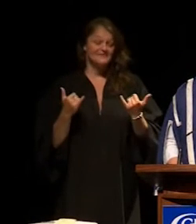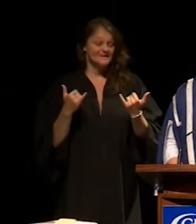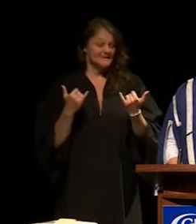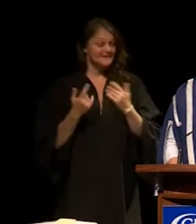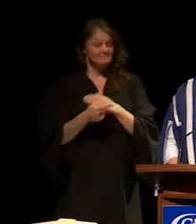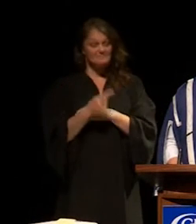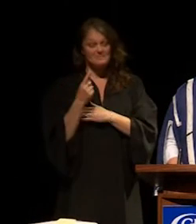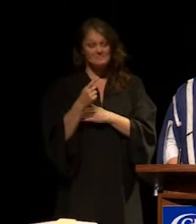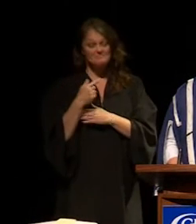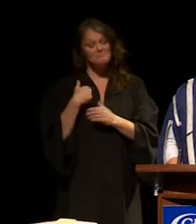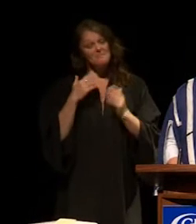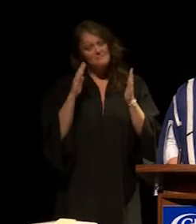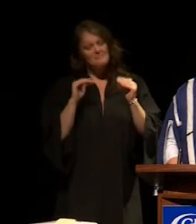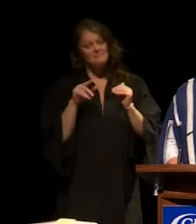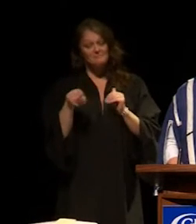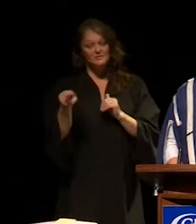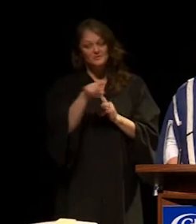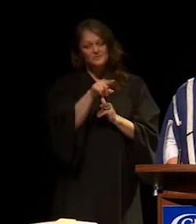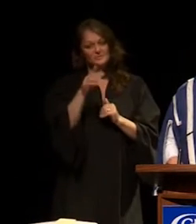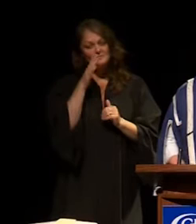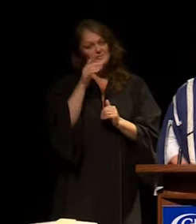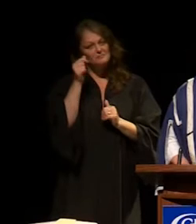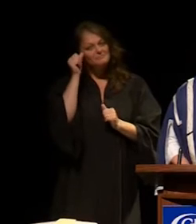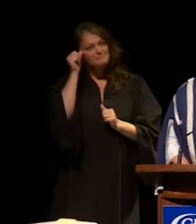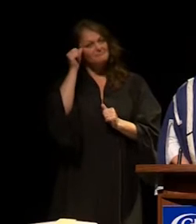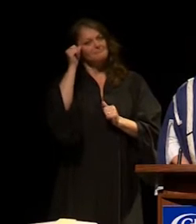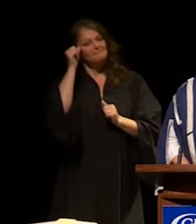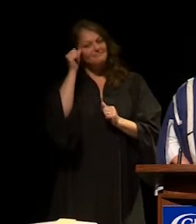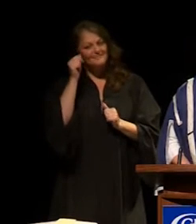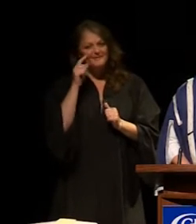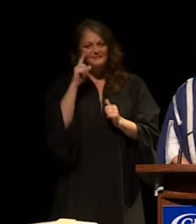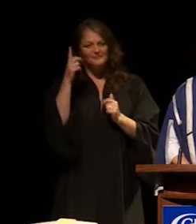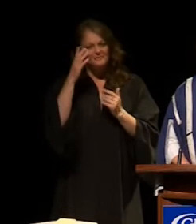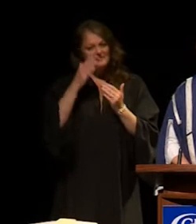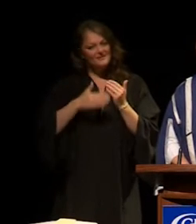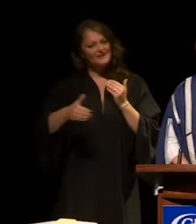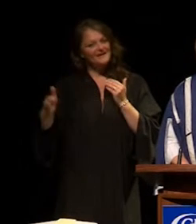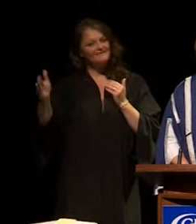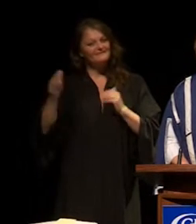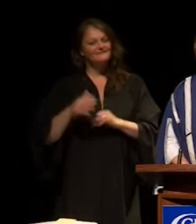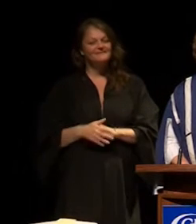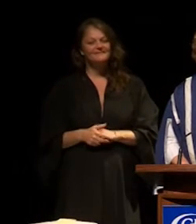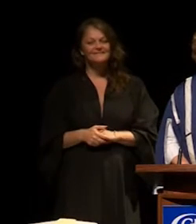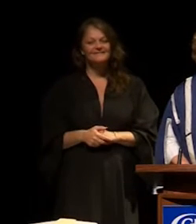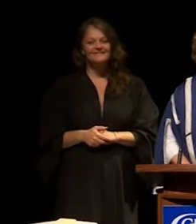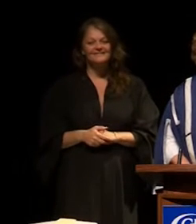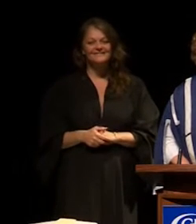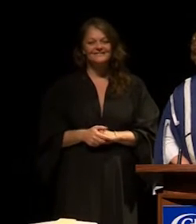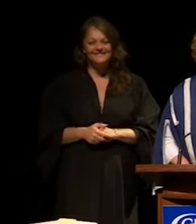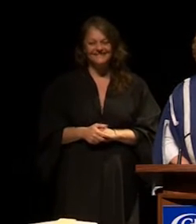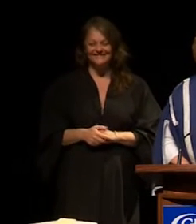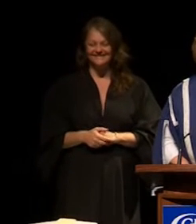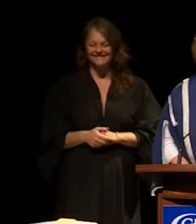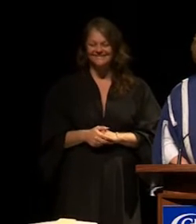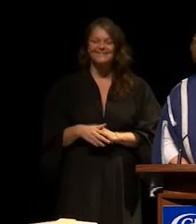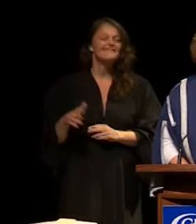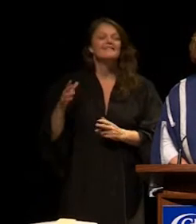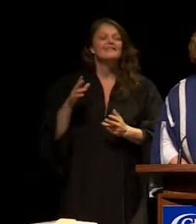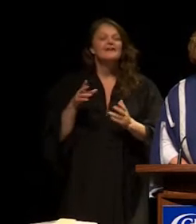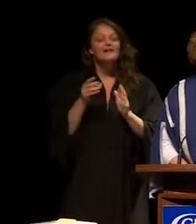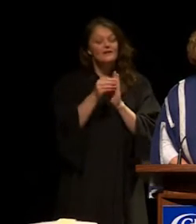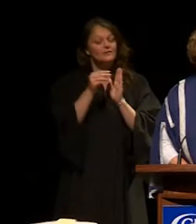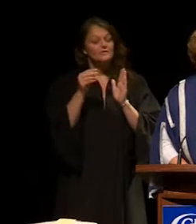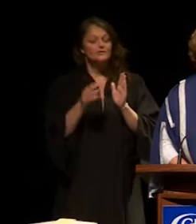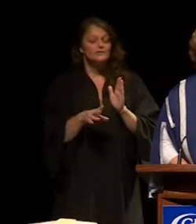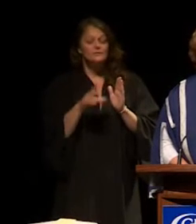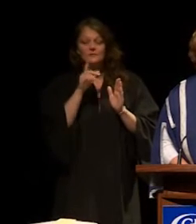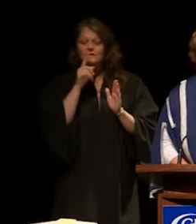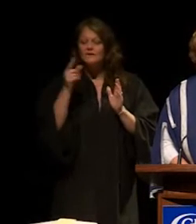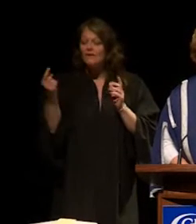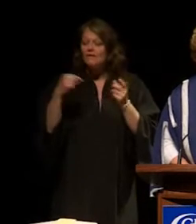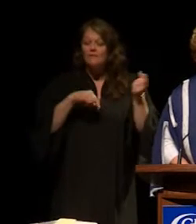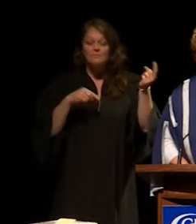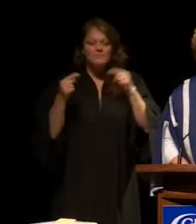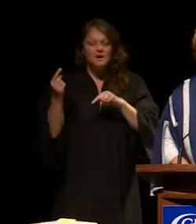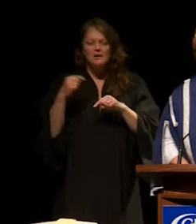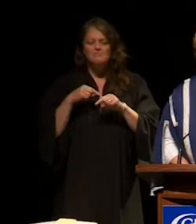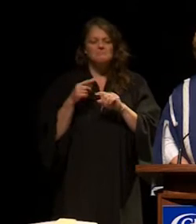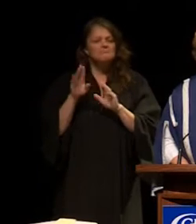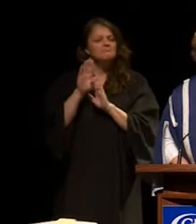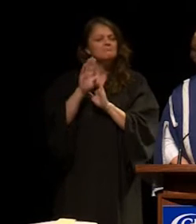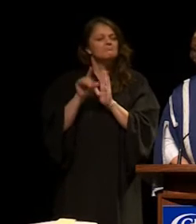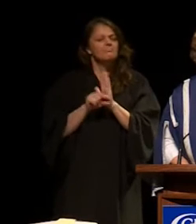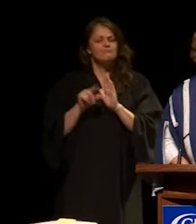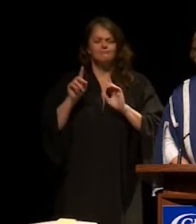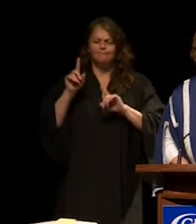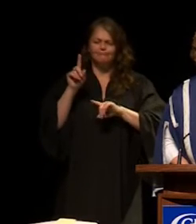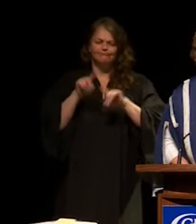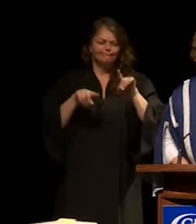I hope you'll remember with pride for the rest of your lives. Our students follow many paths to George Brown, each